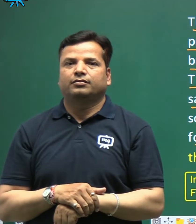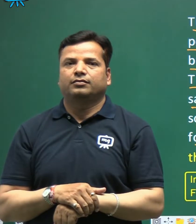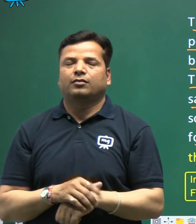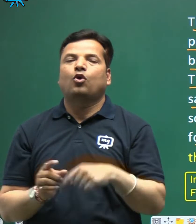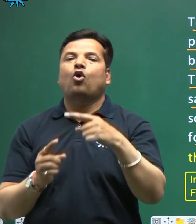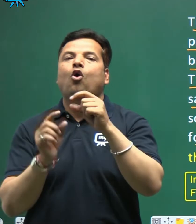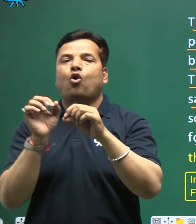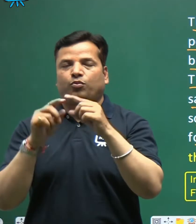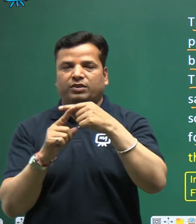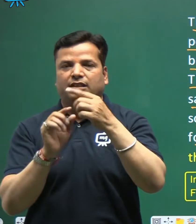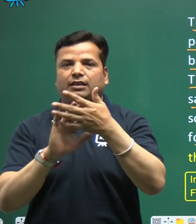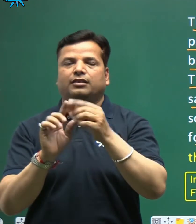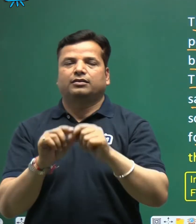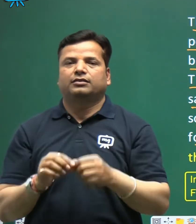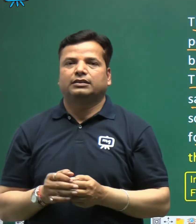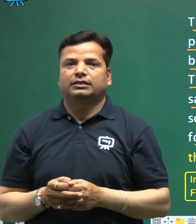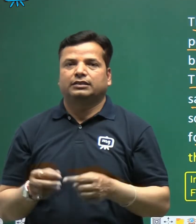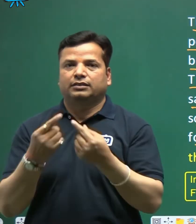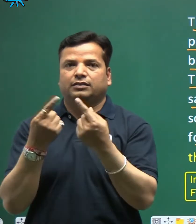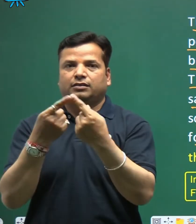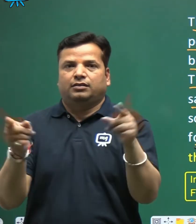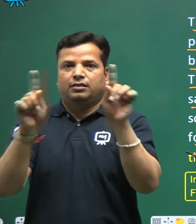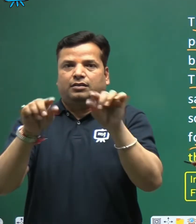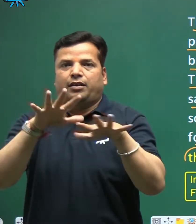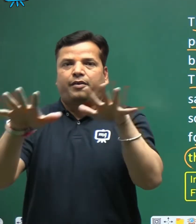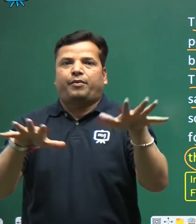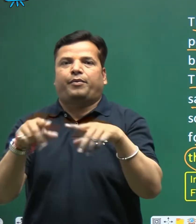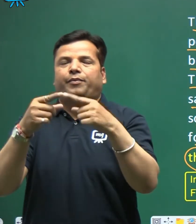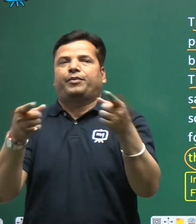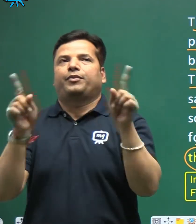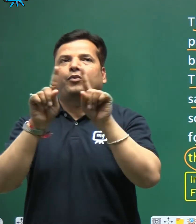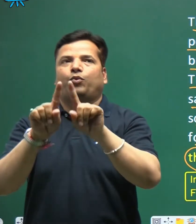of the theatre